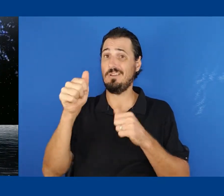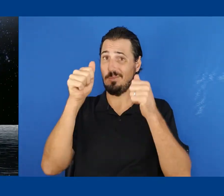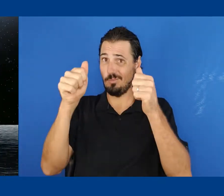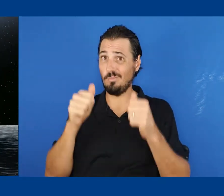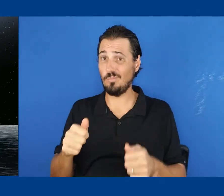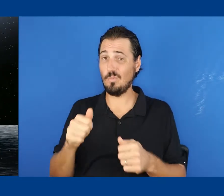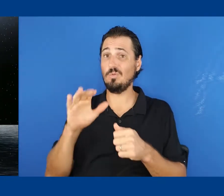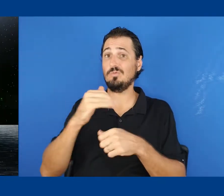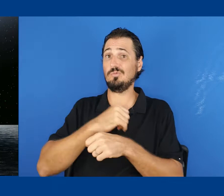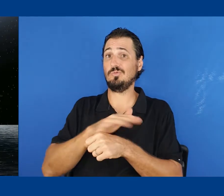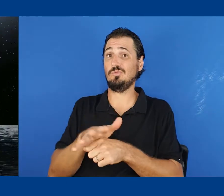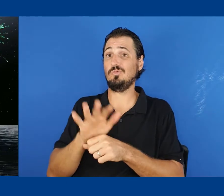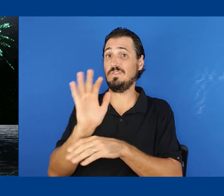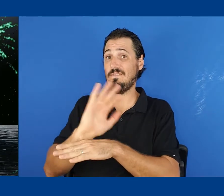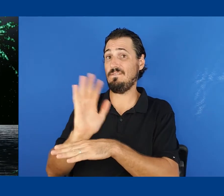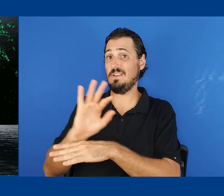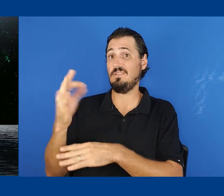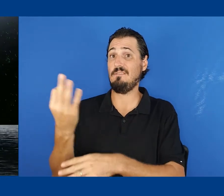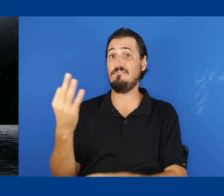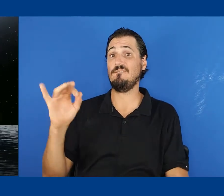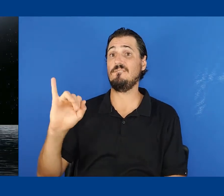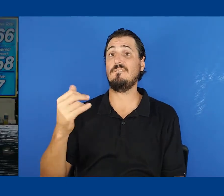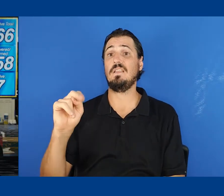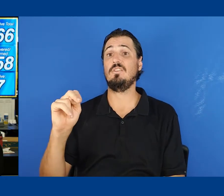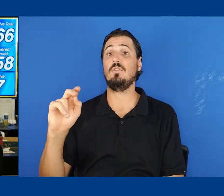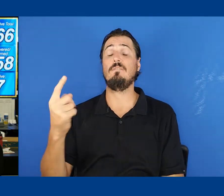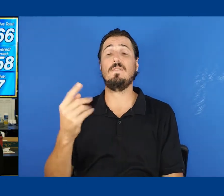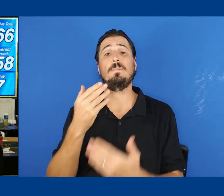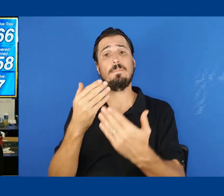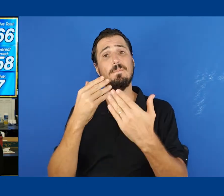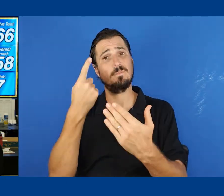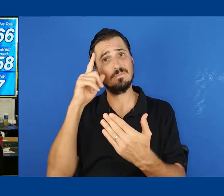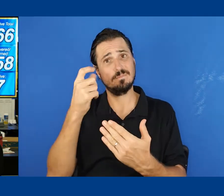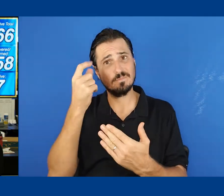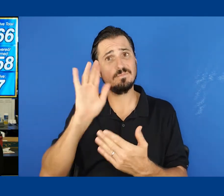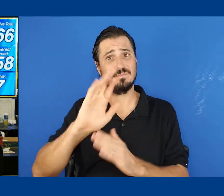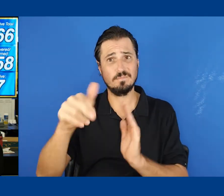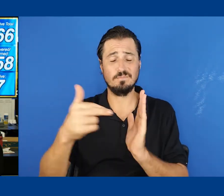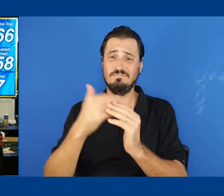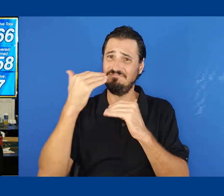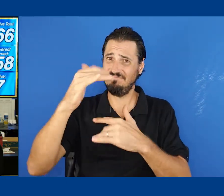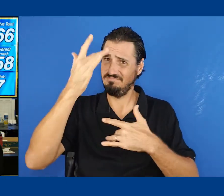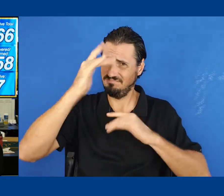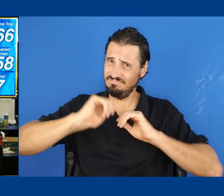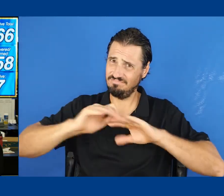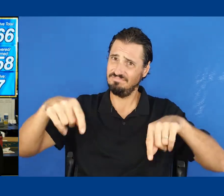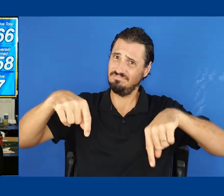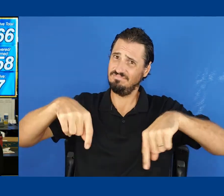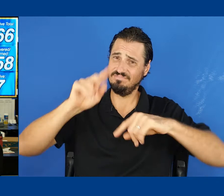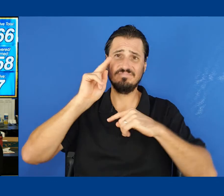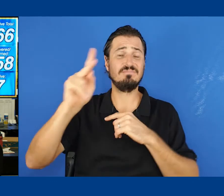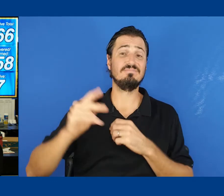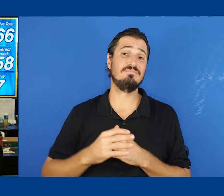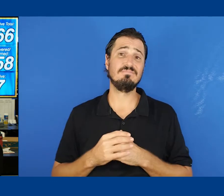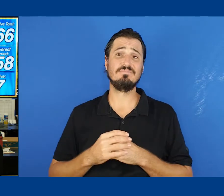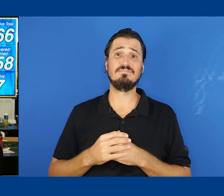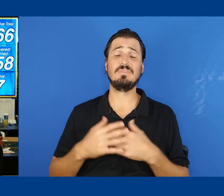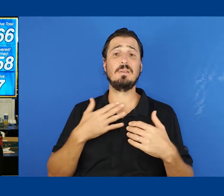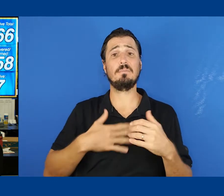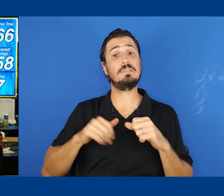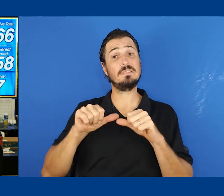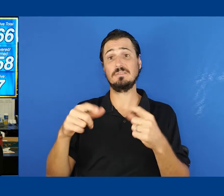COVID-19 update video on Friday, January 1st. Mahalo for understanding the role you play in mitigating the spread of COVID-19 on our